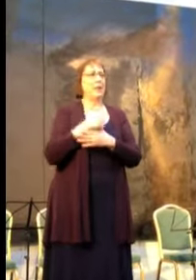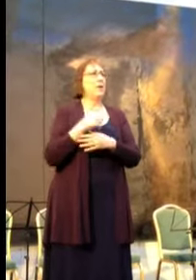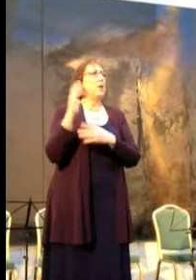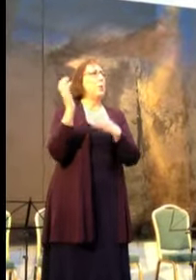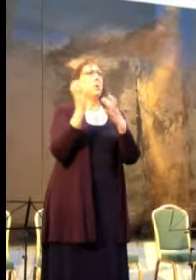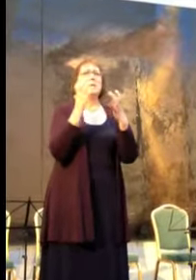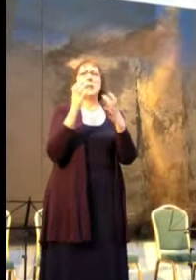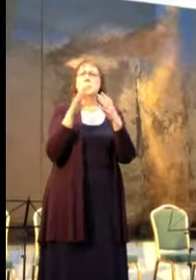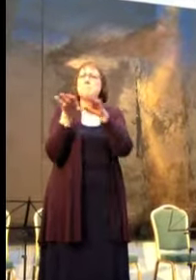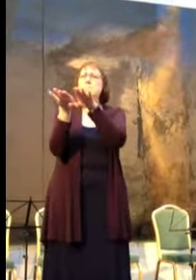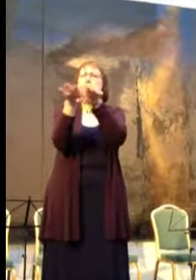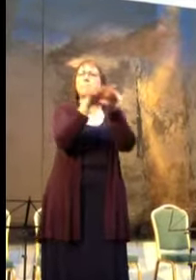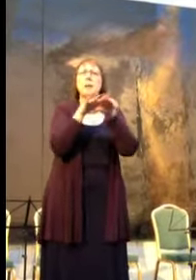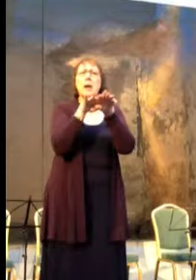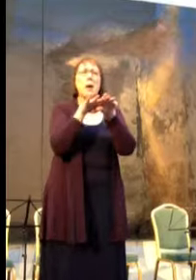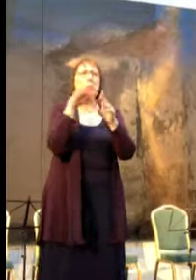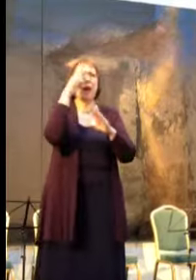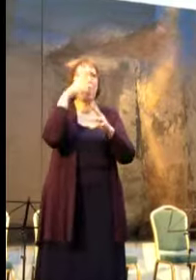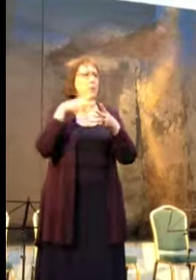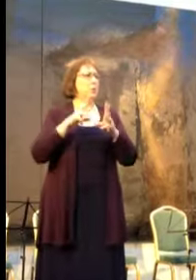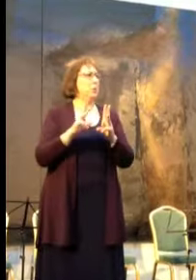common Irishness that